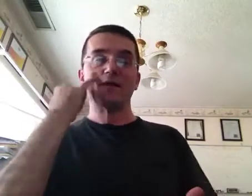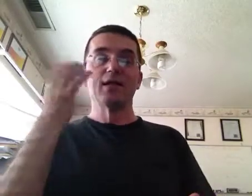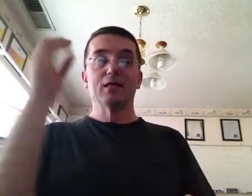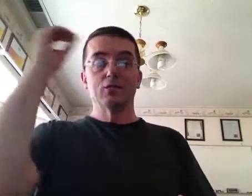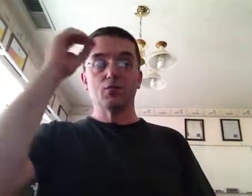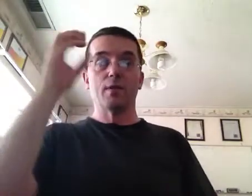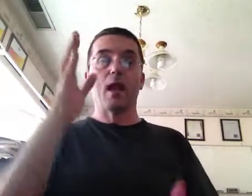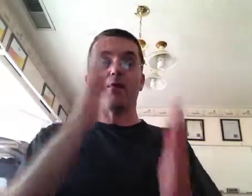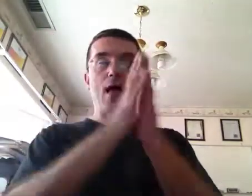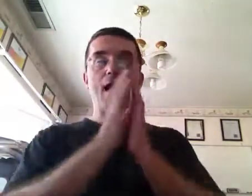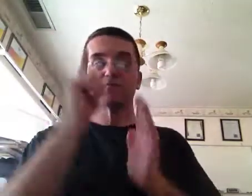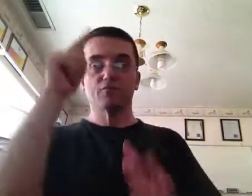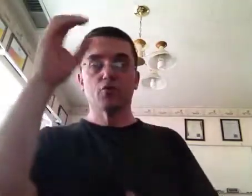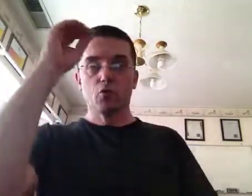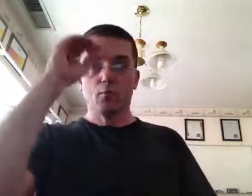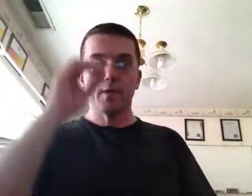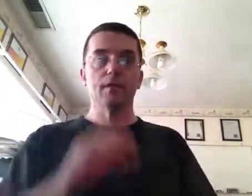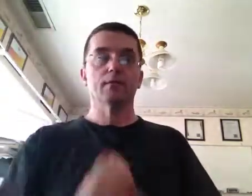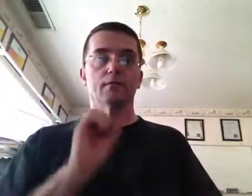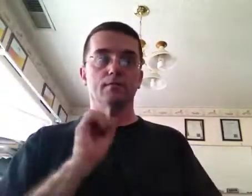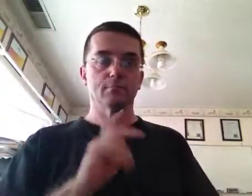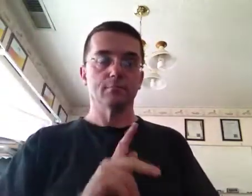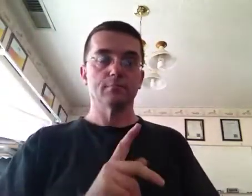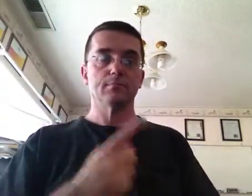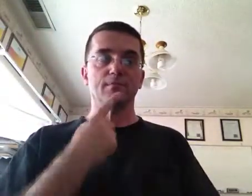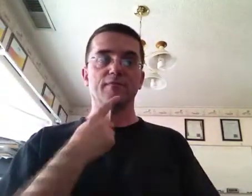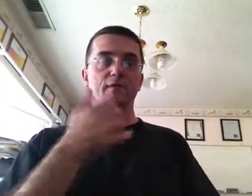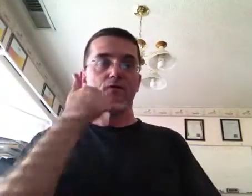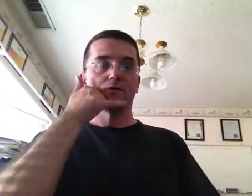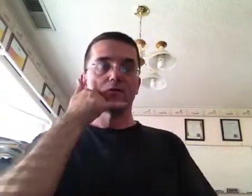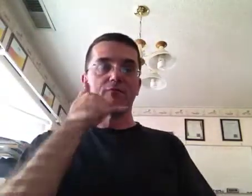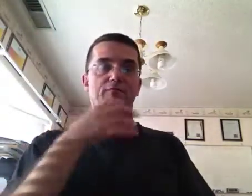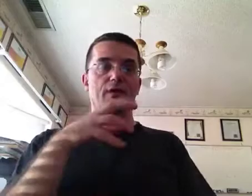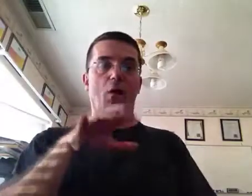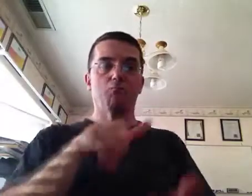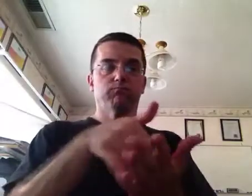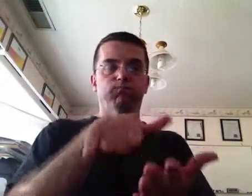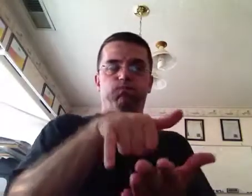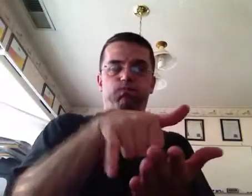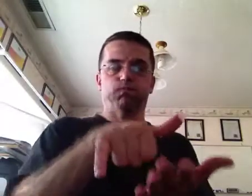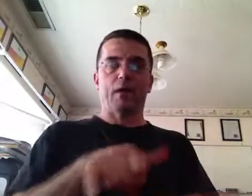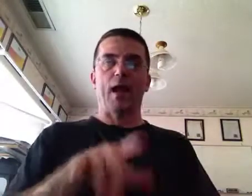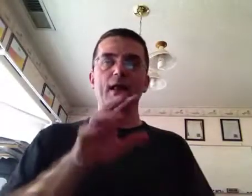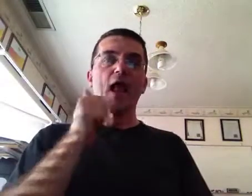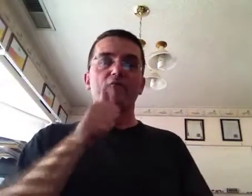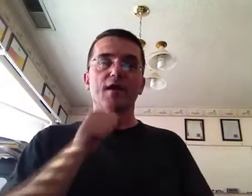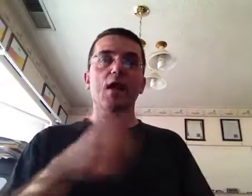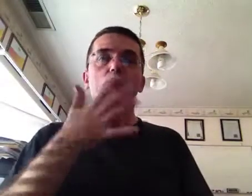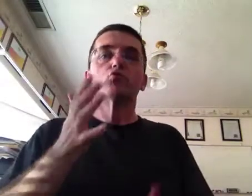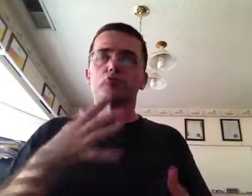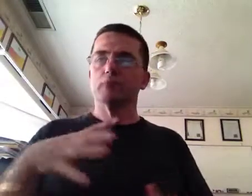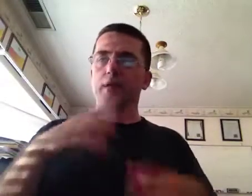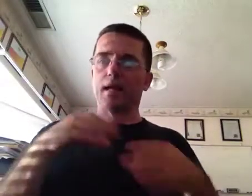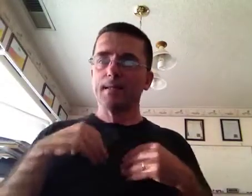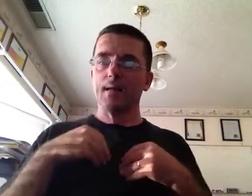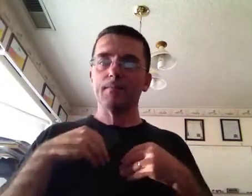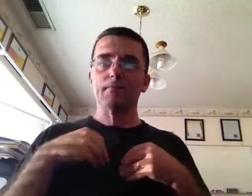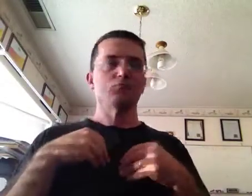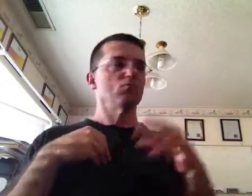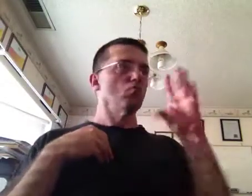ask for it. And if he called you up and told you you were fat every day, would you put up with it? No. No, I wouldn't. You know, it's